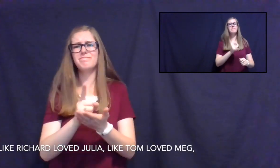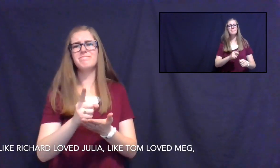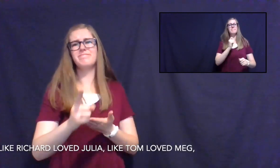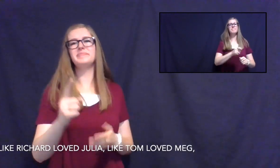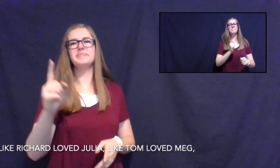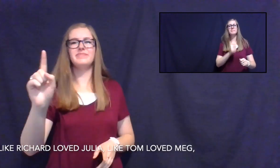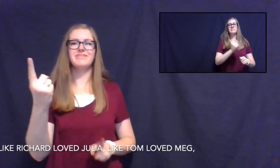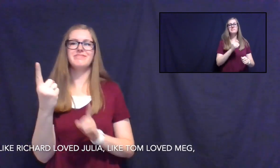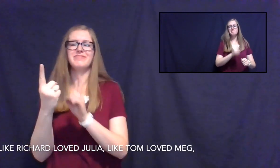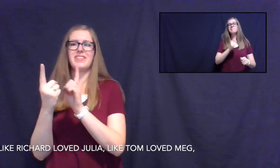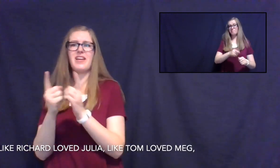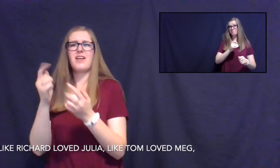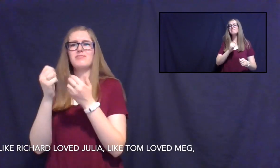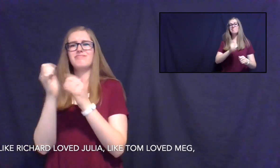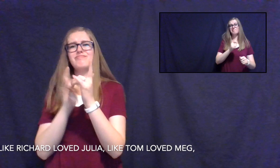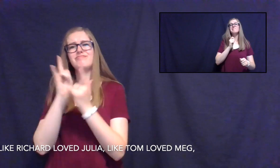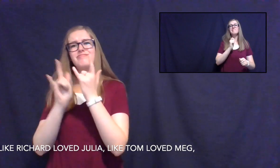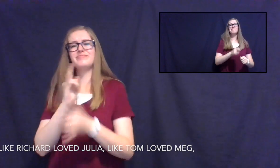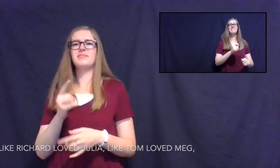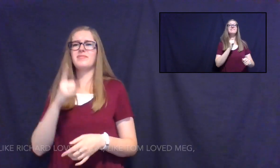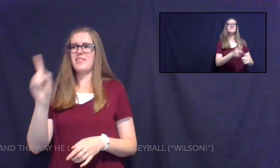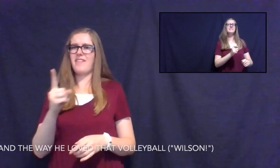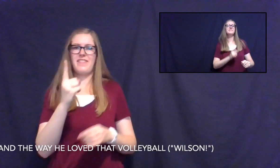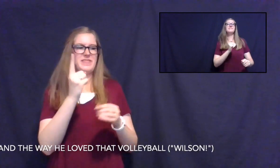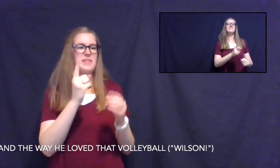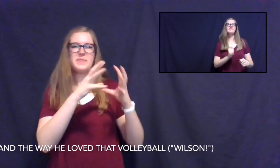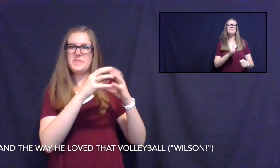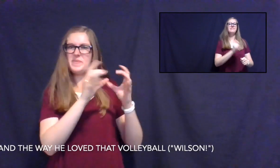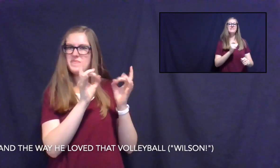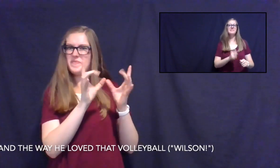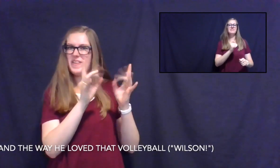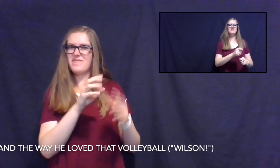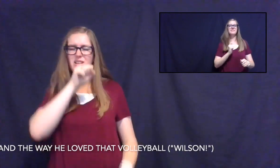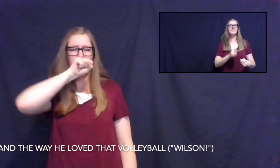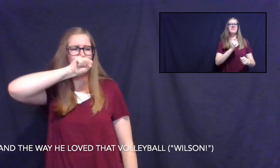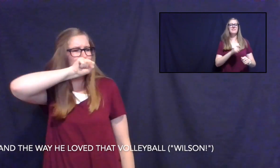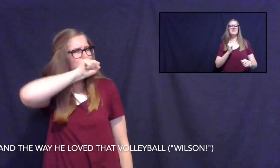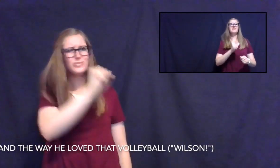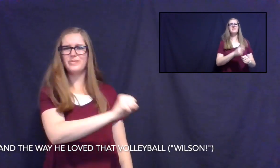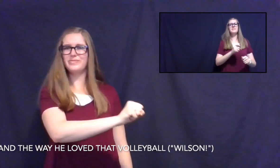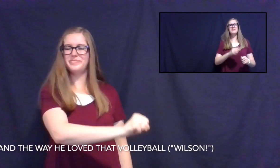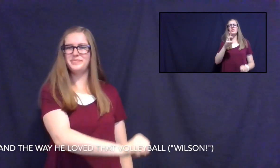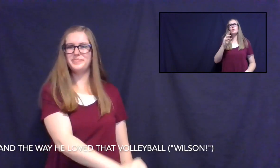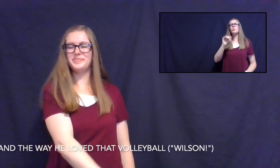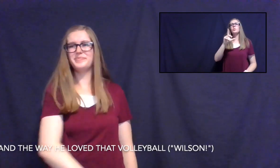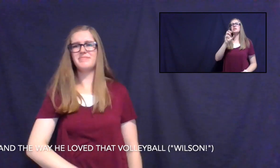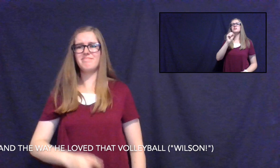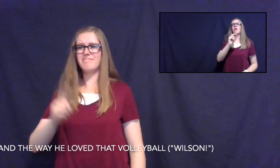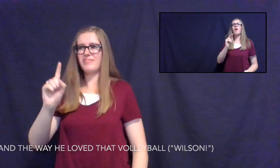Richard loved Julia Like Tom loved me And the way he loved that body ball